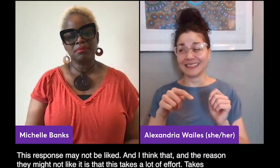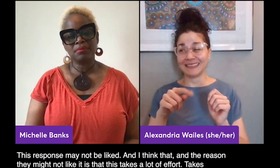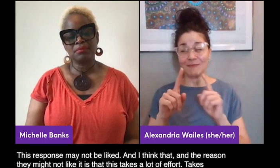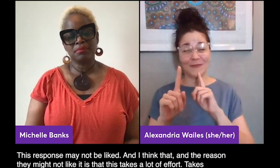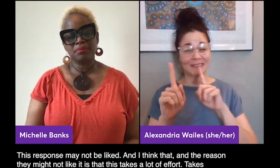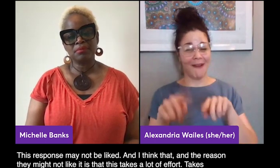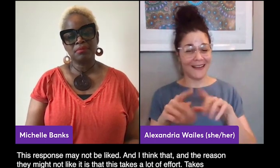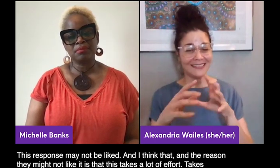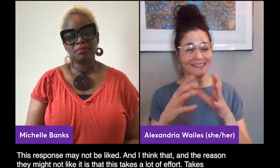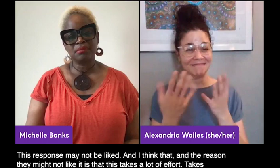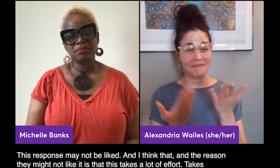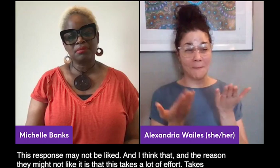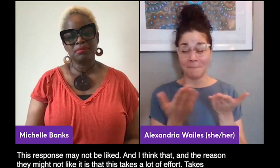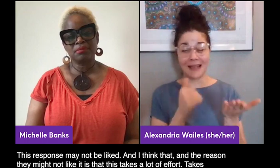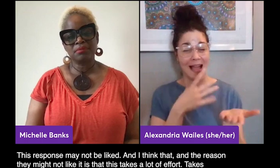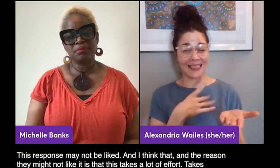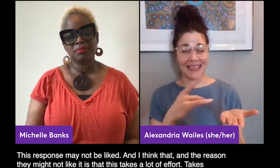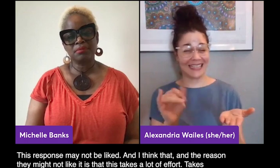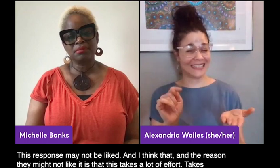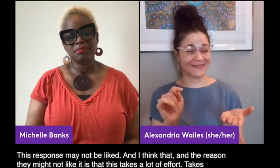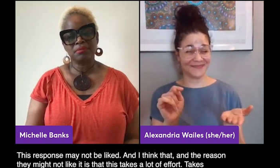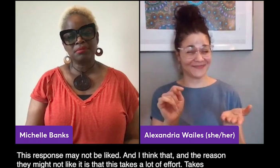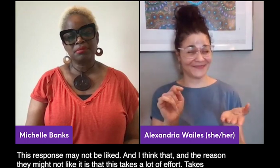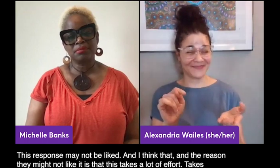This response may not be liked.